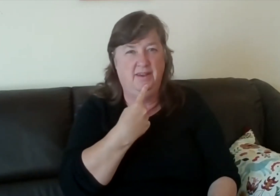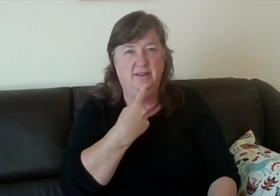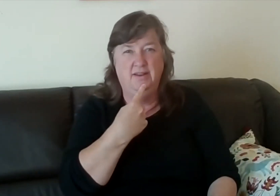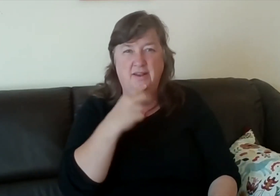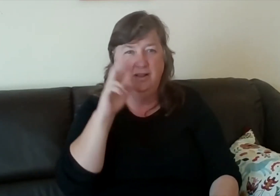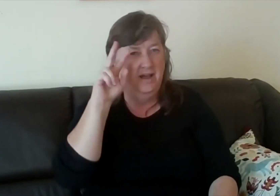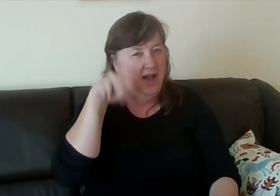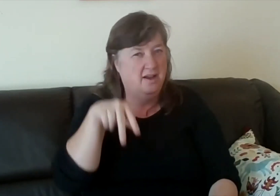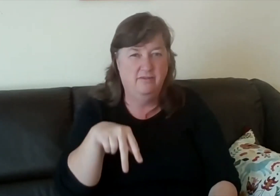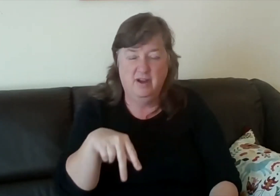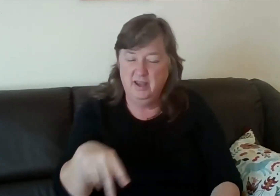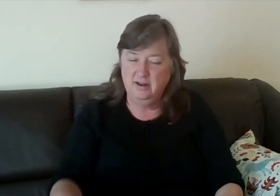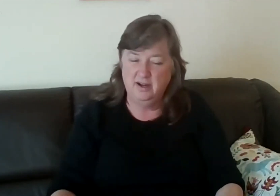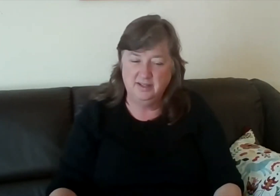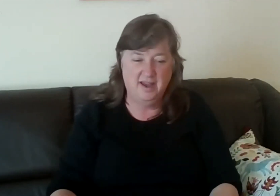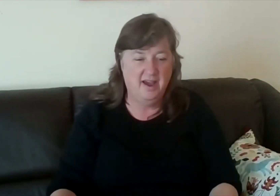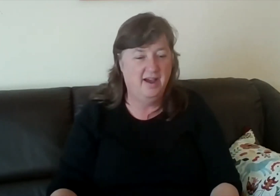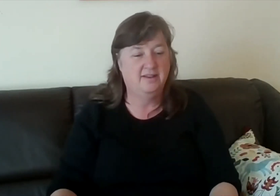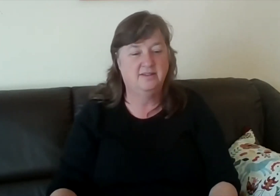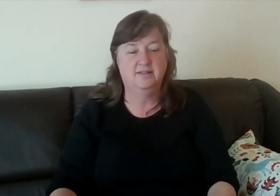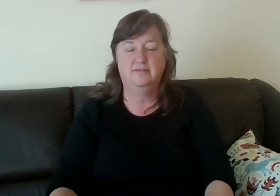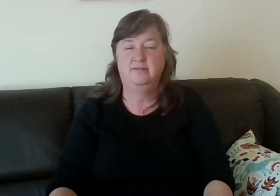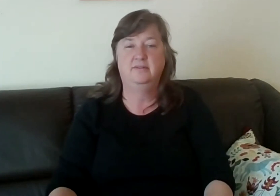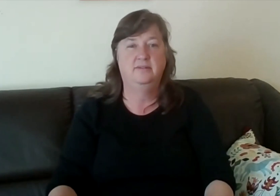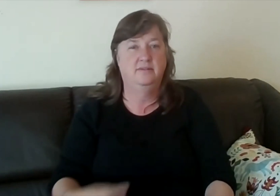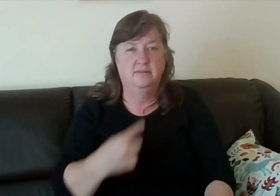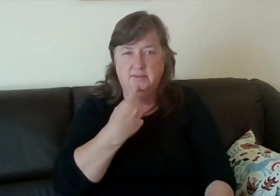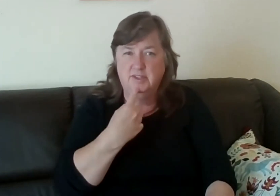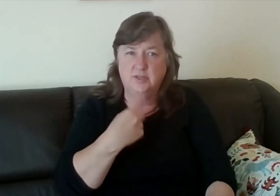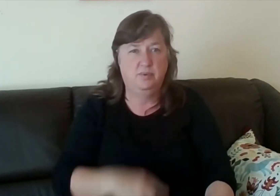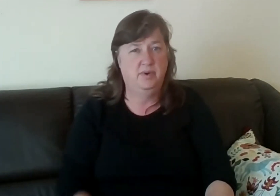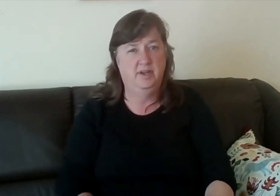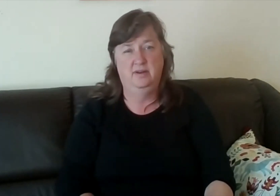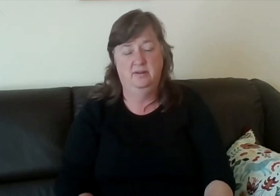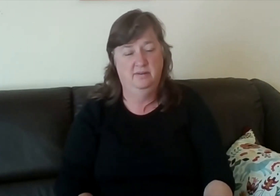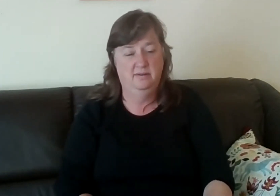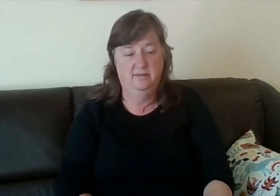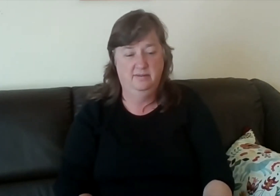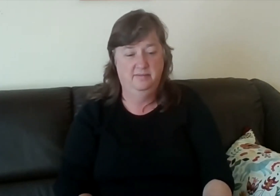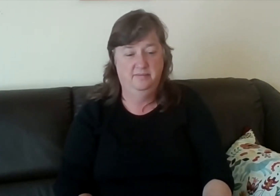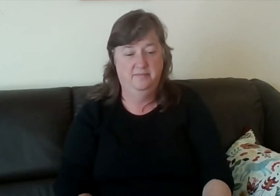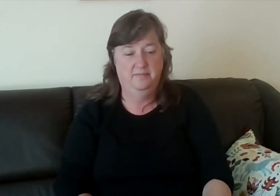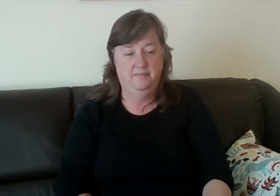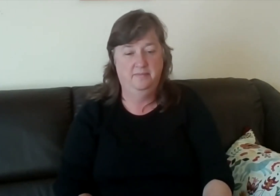Disappointing. Lack of eye contact. Disappointed.